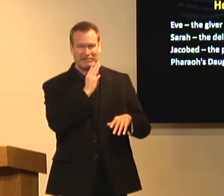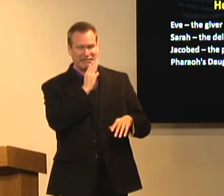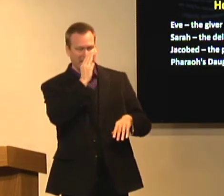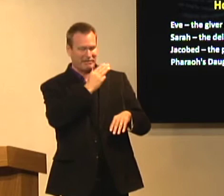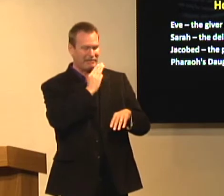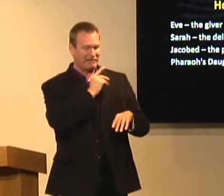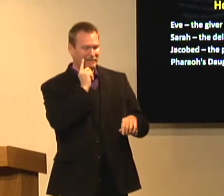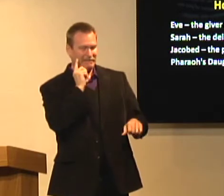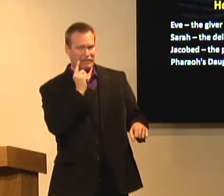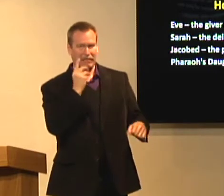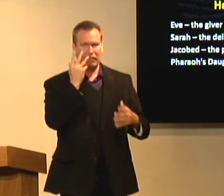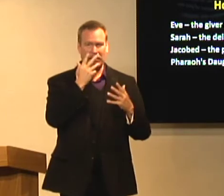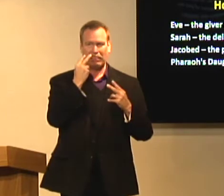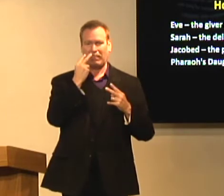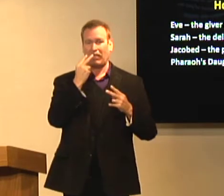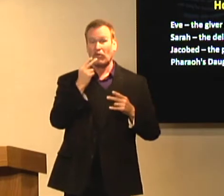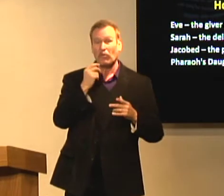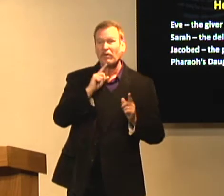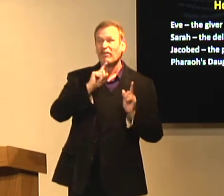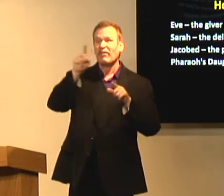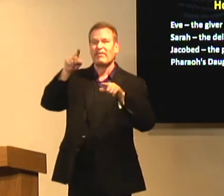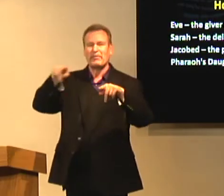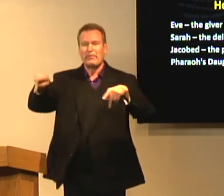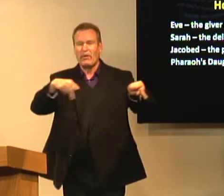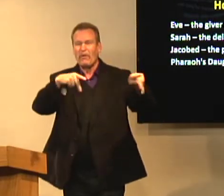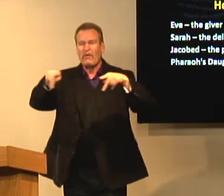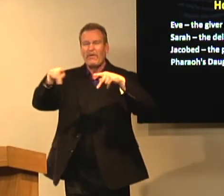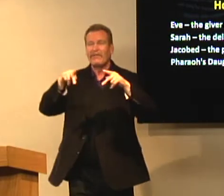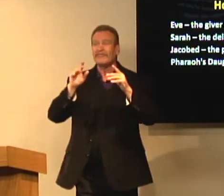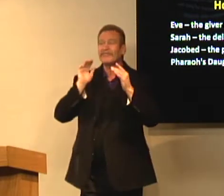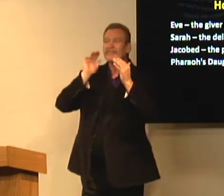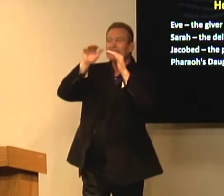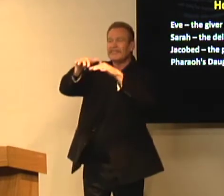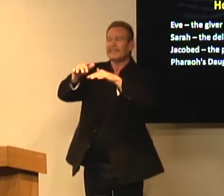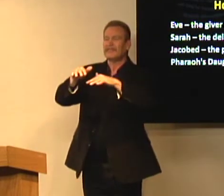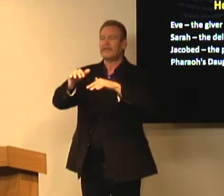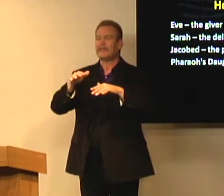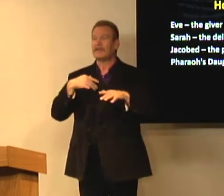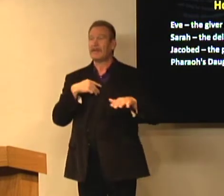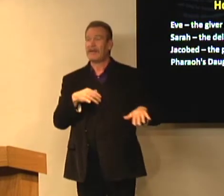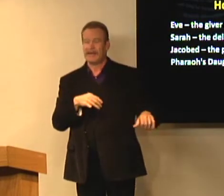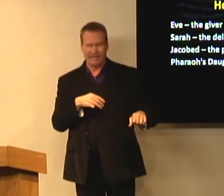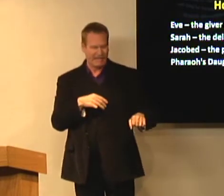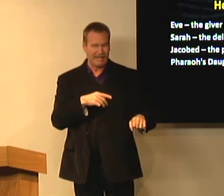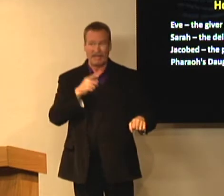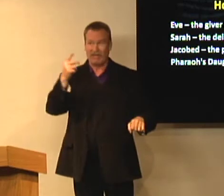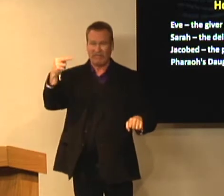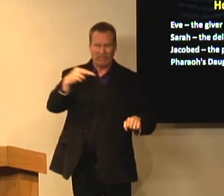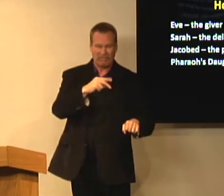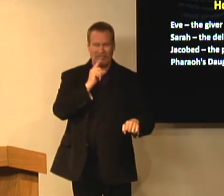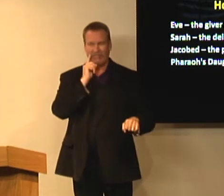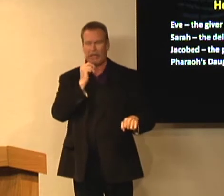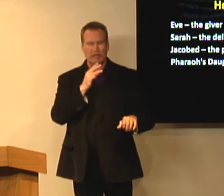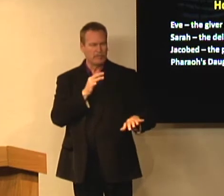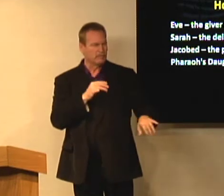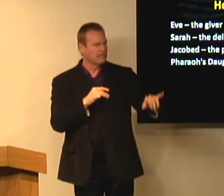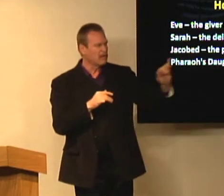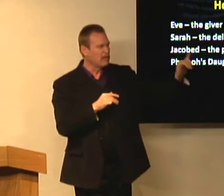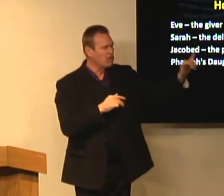child to school and he's deaf, and you think people are going to look at you. Or maybe they go to parties or whatever, and you think they're going to look at